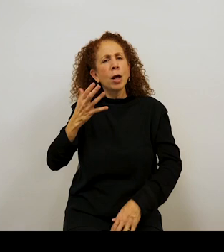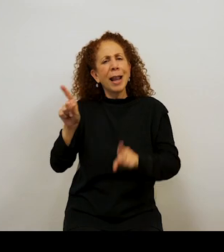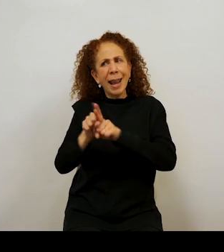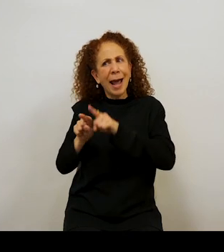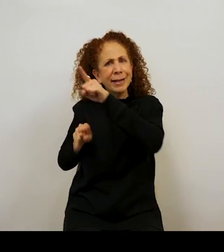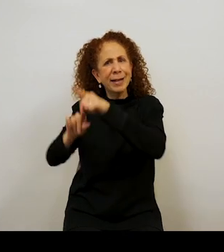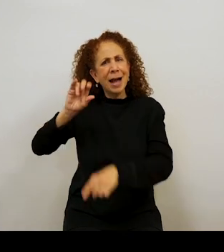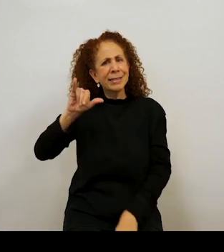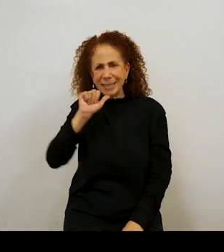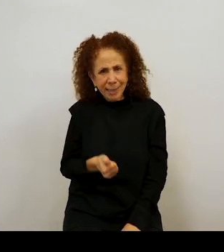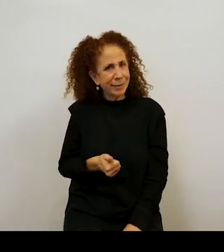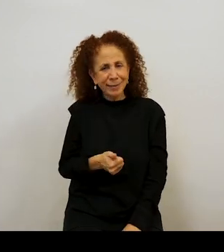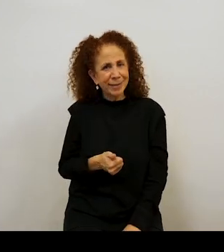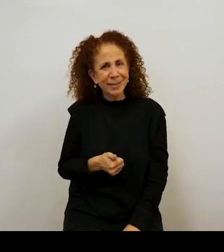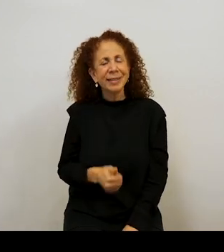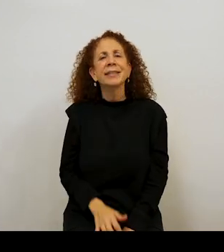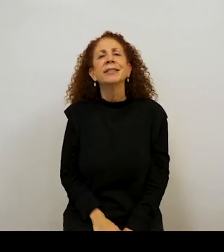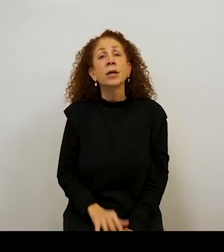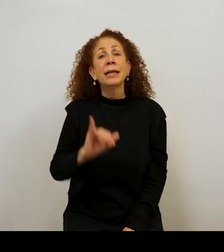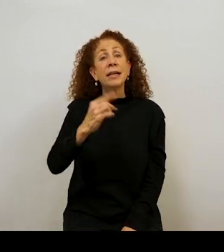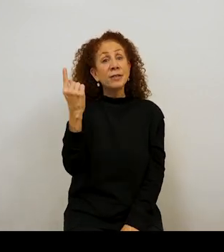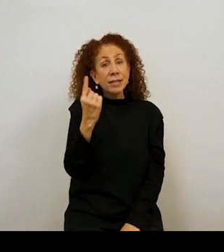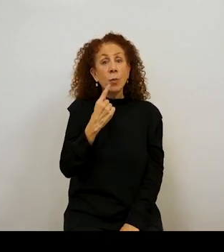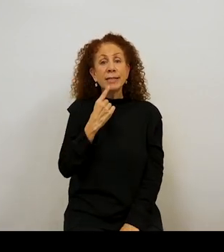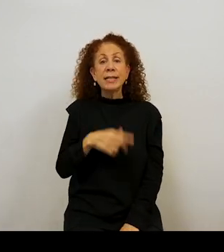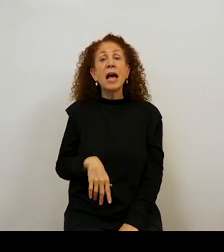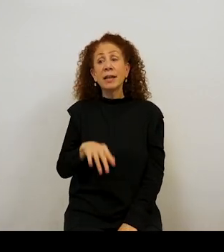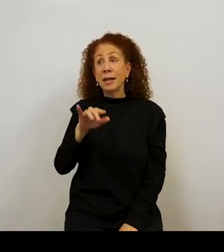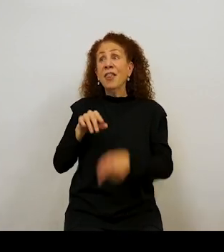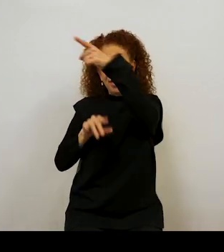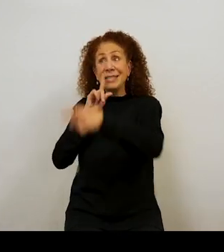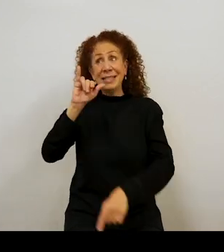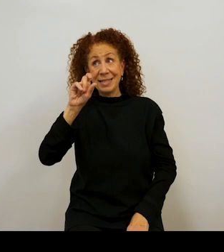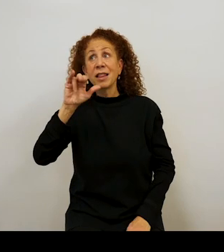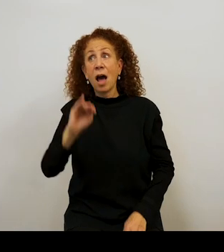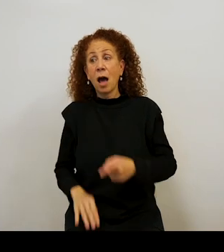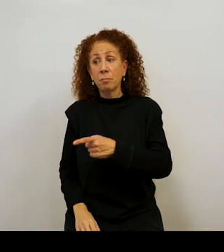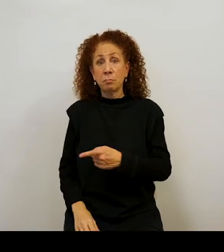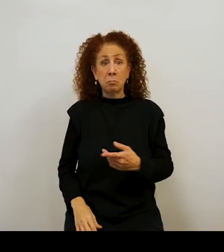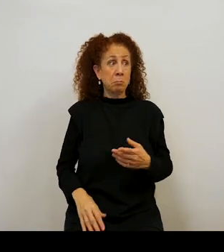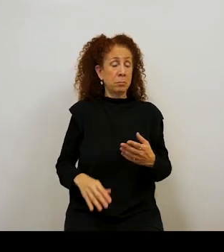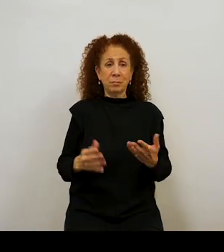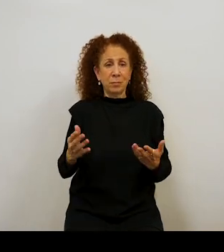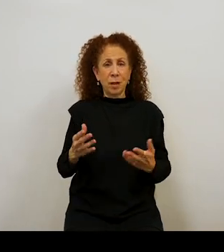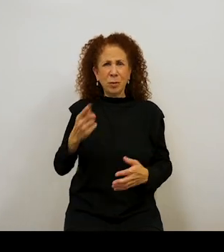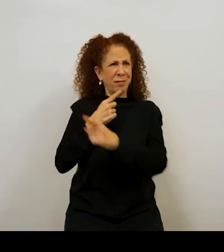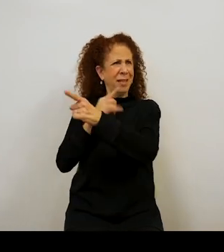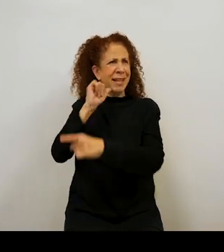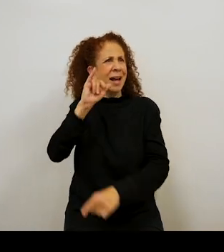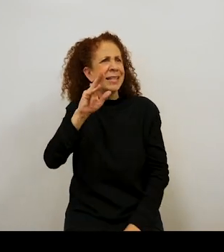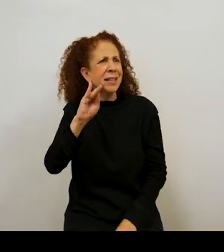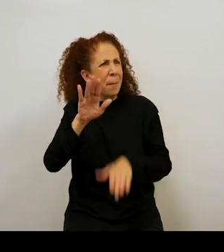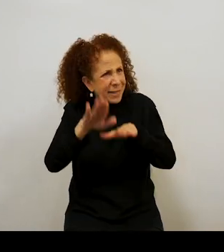version. And so if someone came along and said, this is Islam, you'd say, that's not what my parents told me, my uncle told me, my grand, that's not how